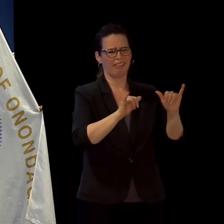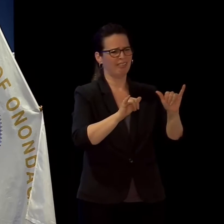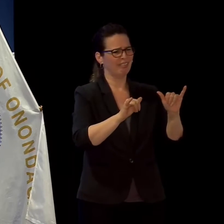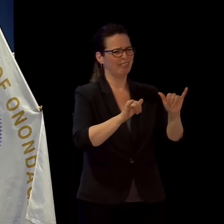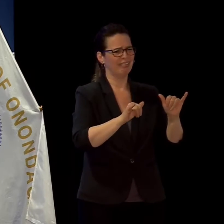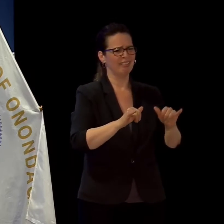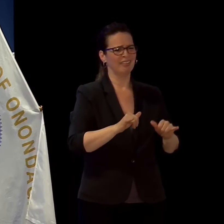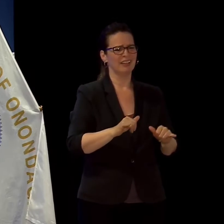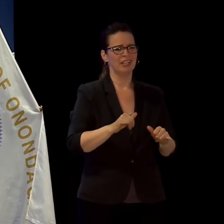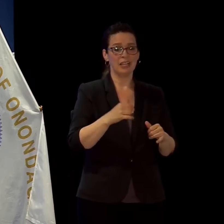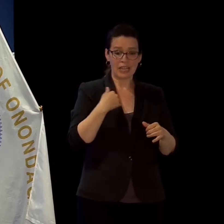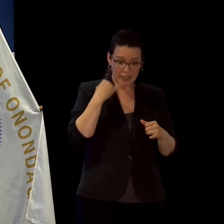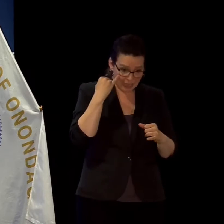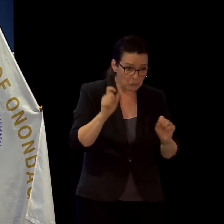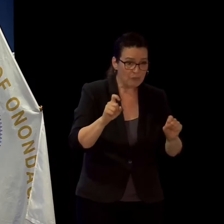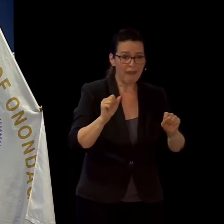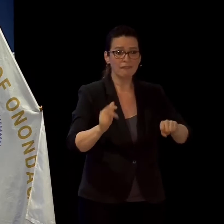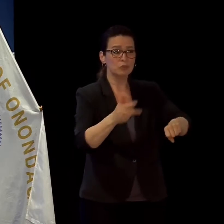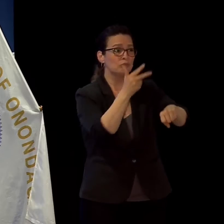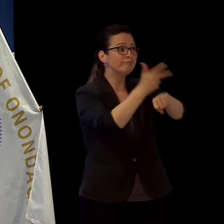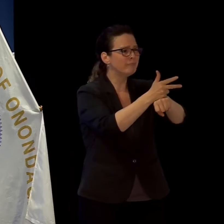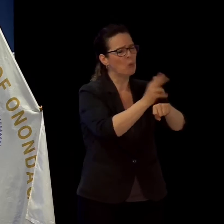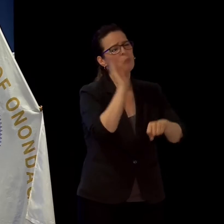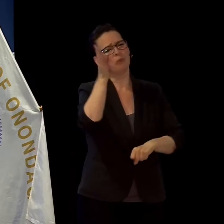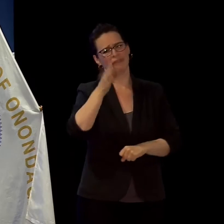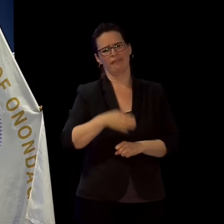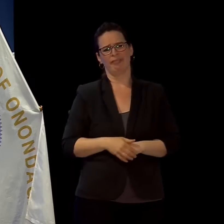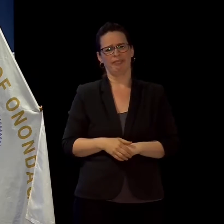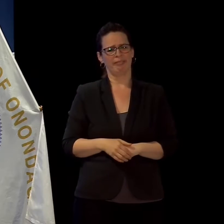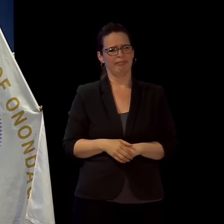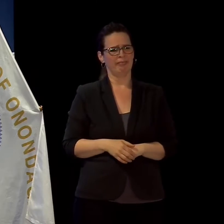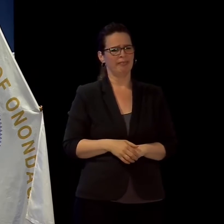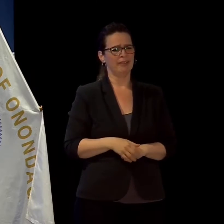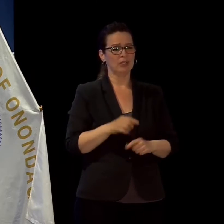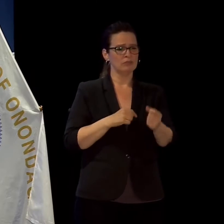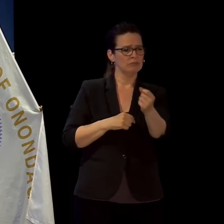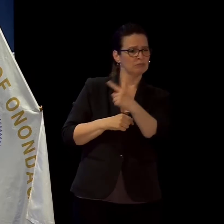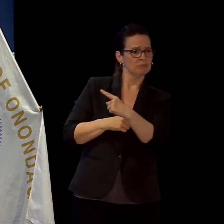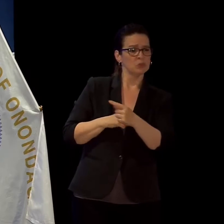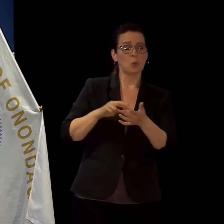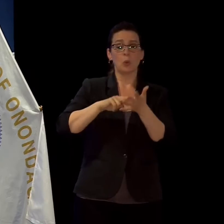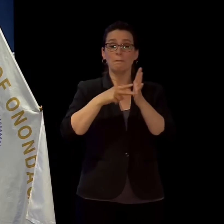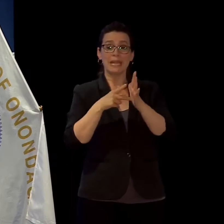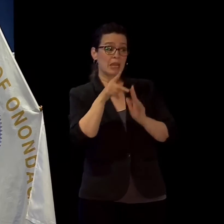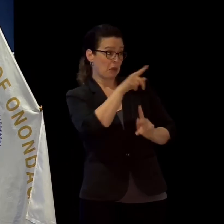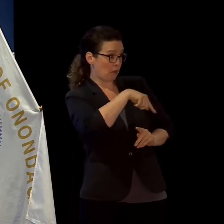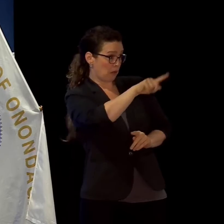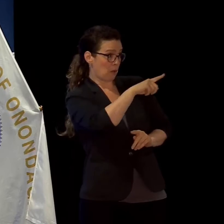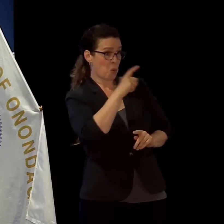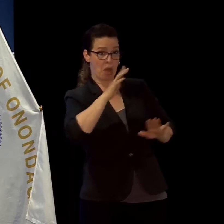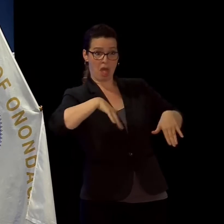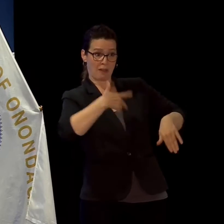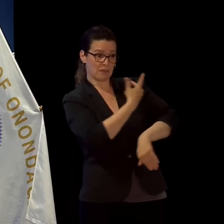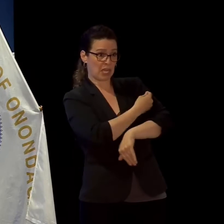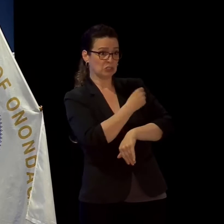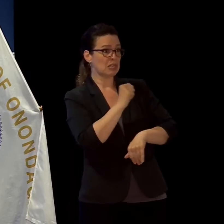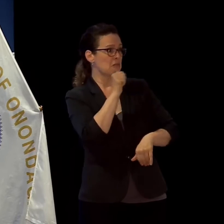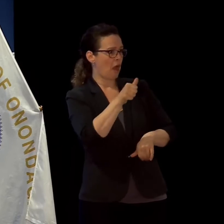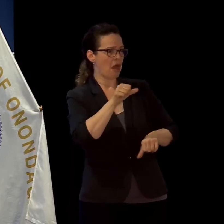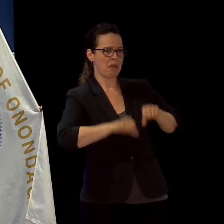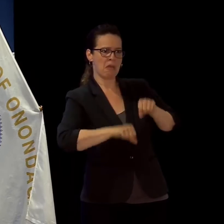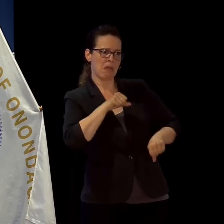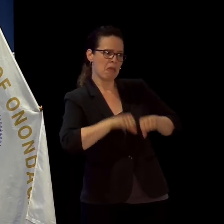going to do. So it's not so much hesitancy, because that indicates a fear of the actual product of the vaccine. It's opposition that this was a big